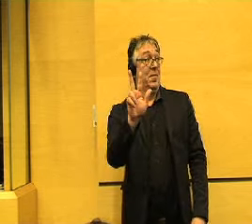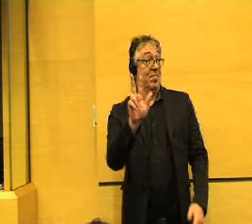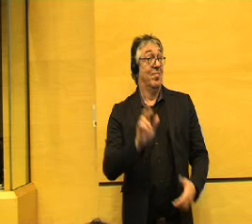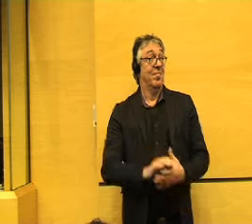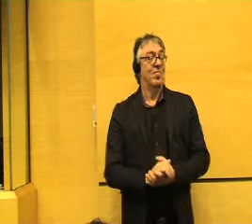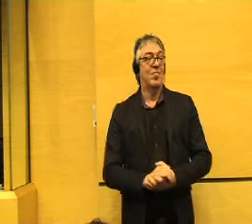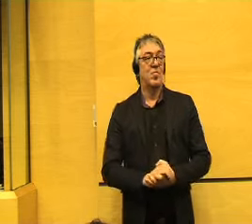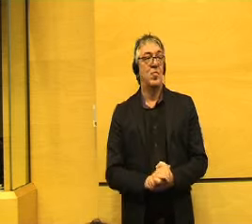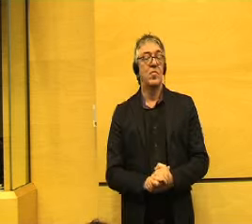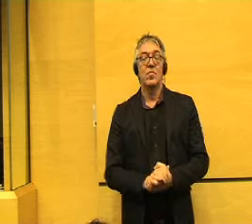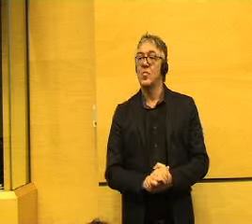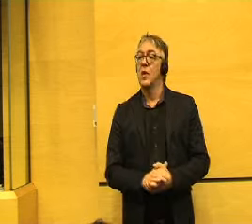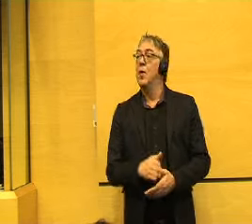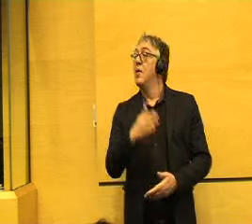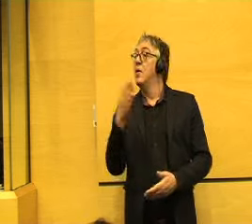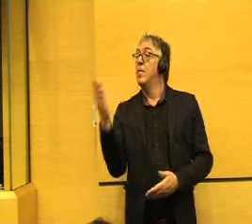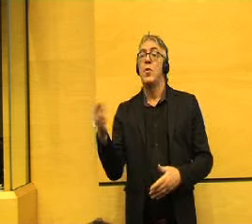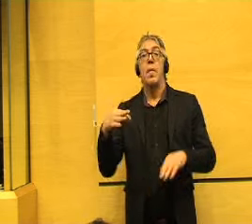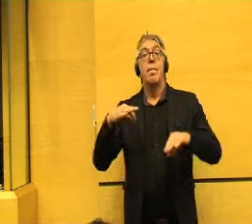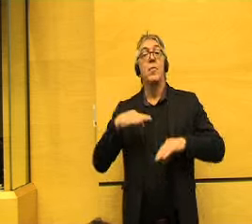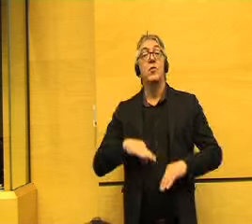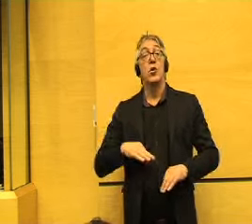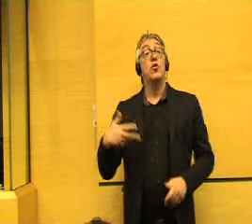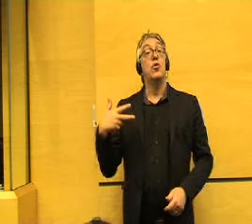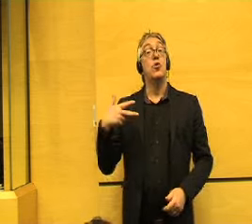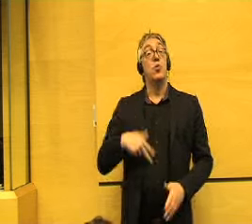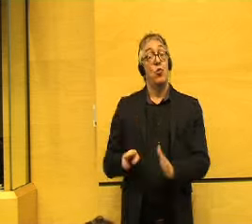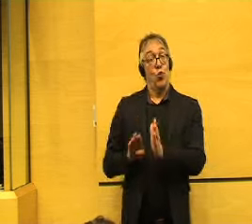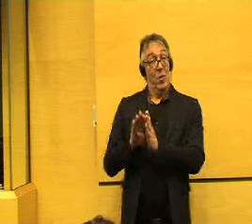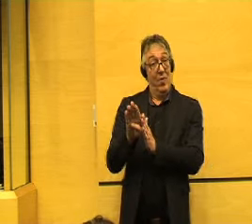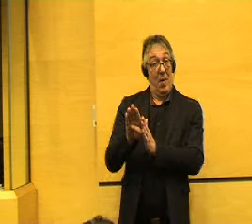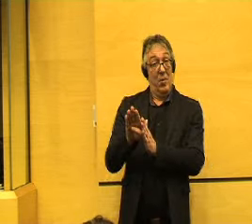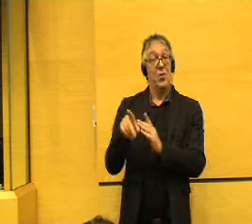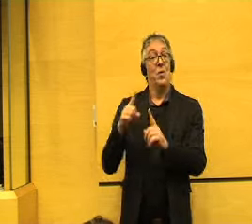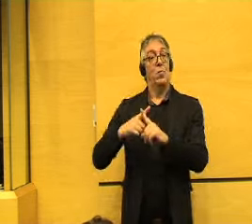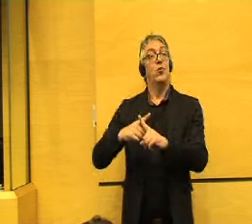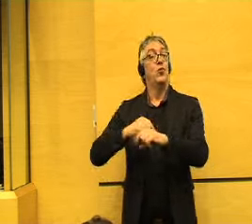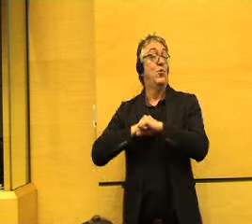the Ministry of Social Development and Human Security, please.